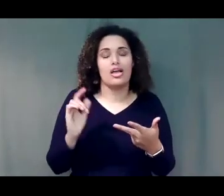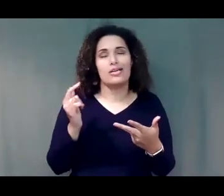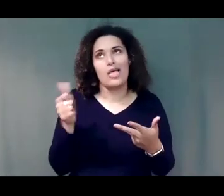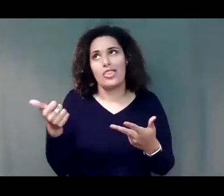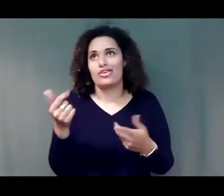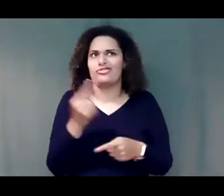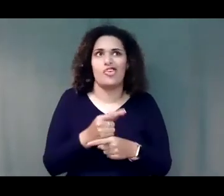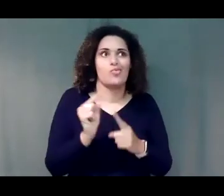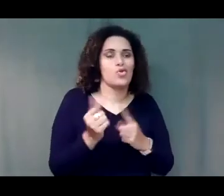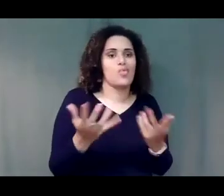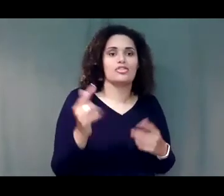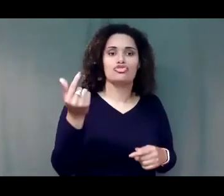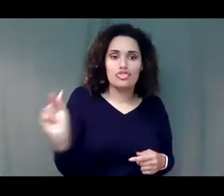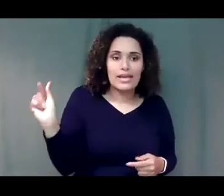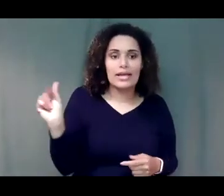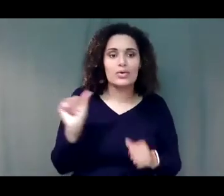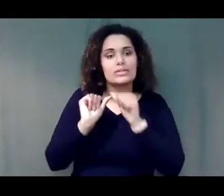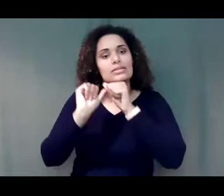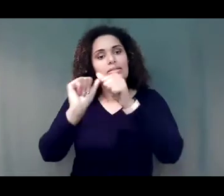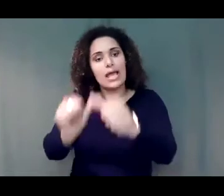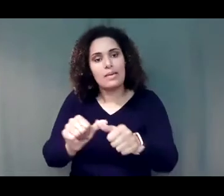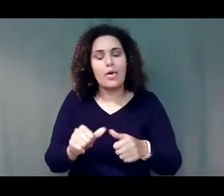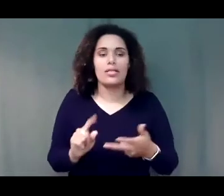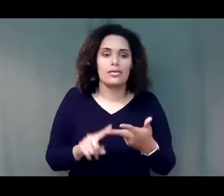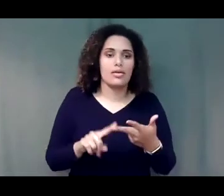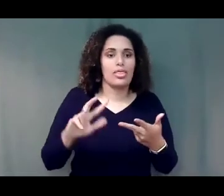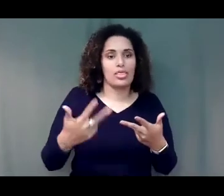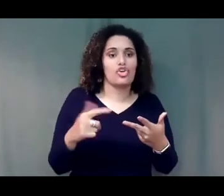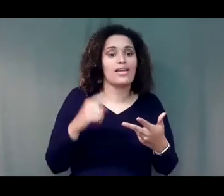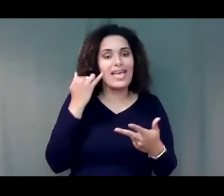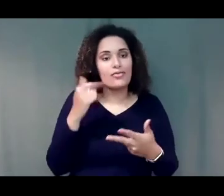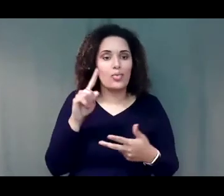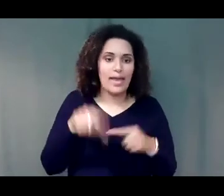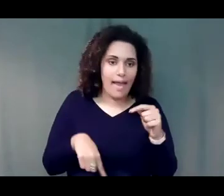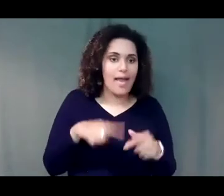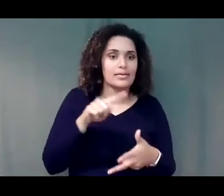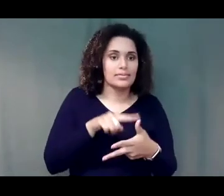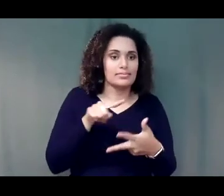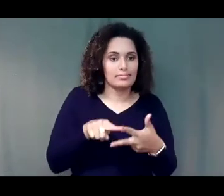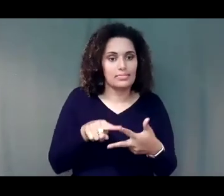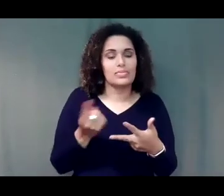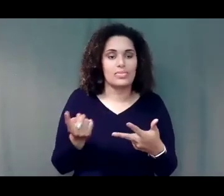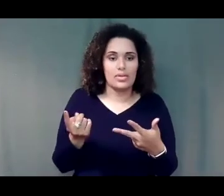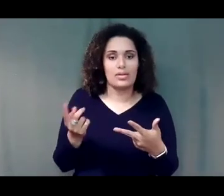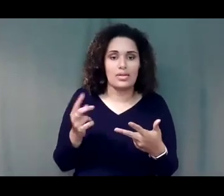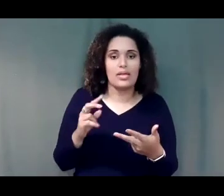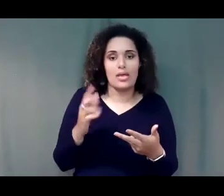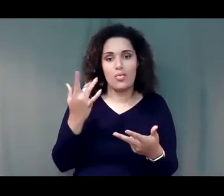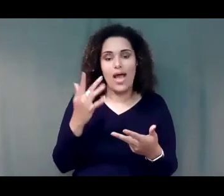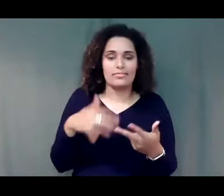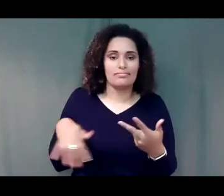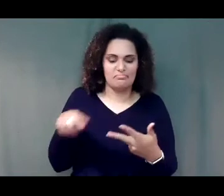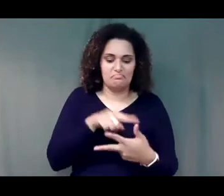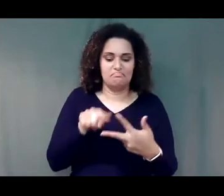or kind of environmentally friendly. Those was like the third choice if we couldn't use A or B, because A and B were all also very environmentally friendly kind